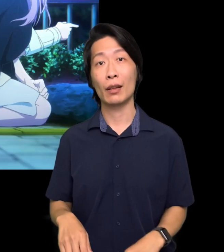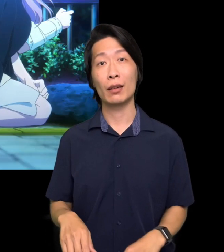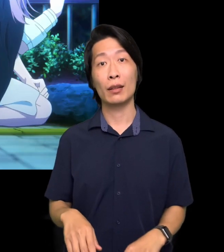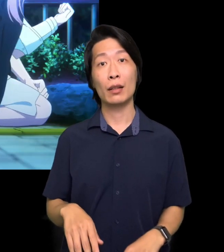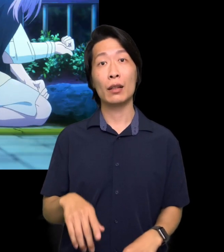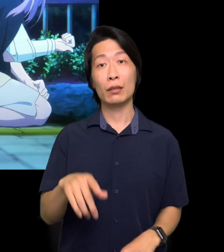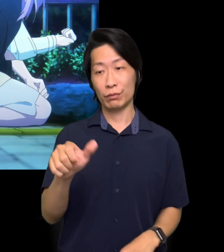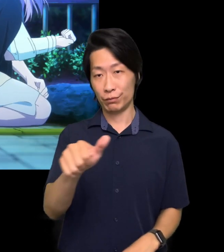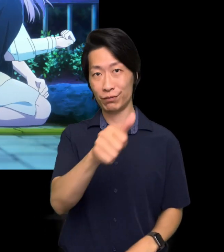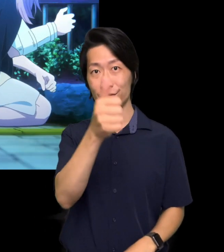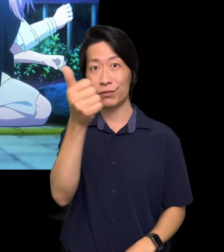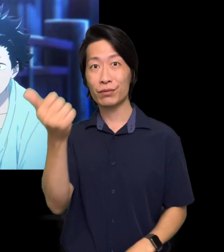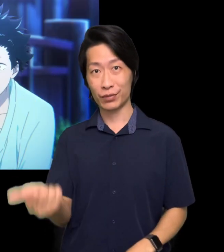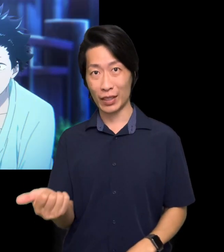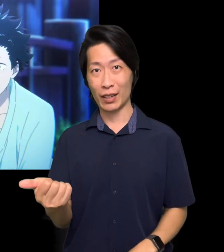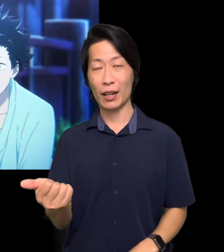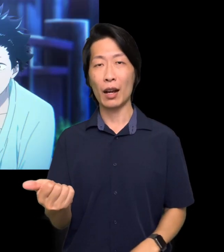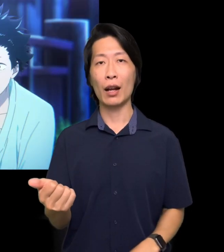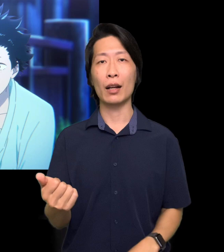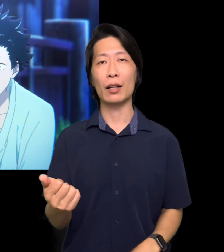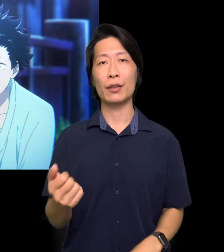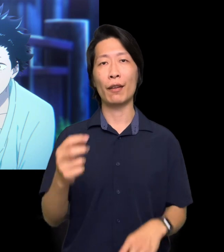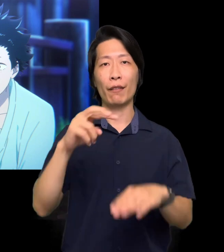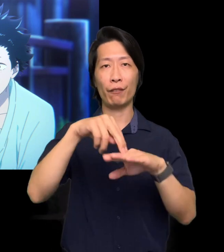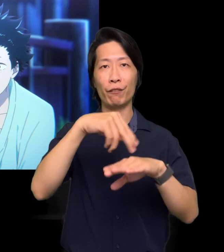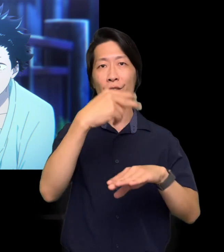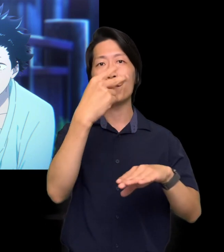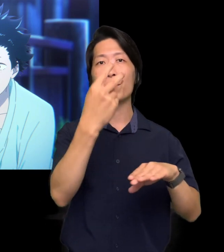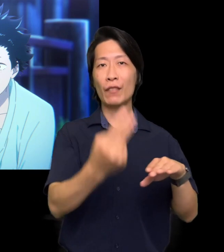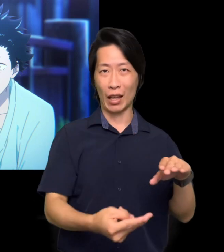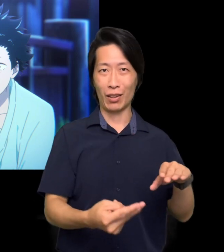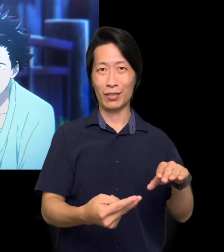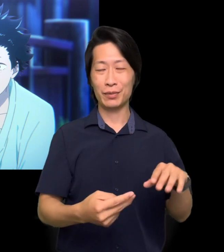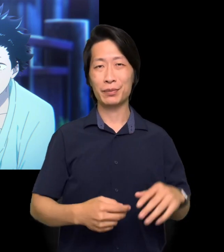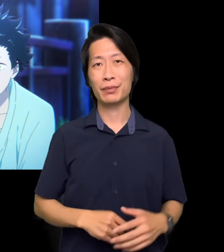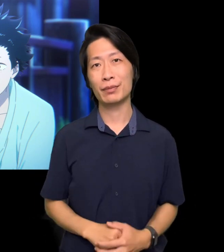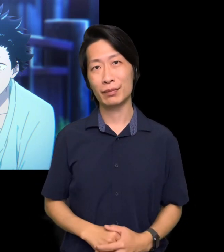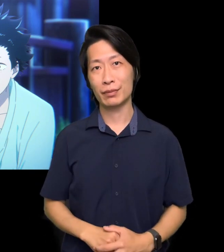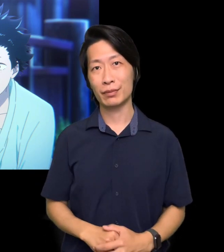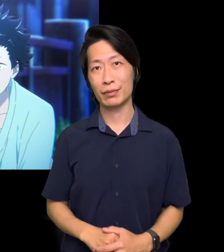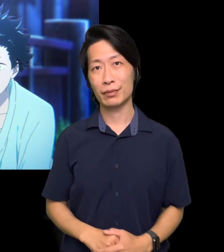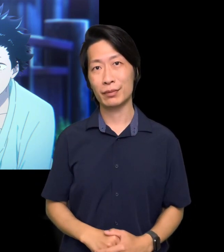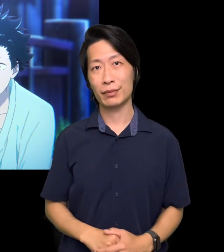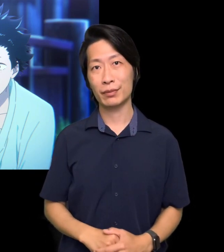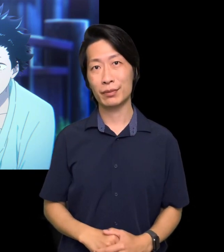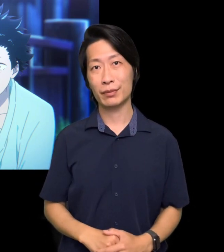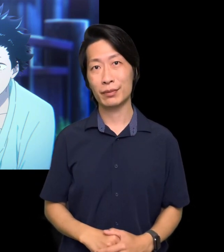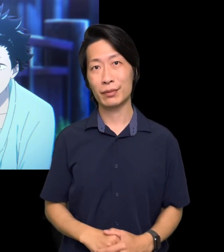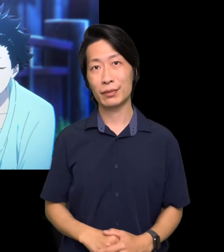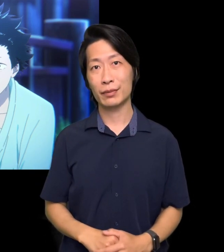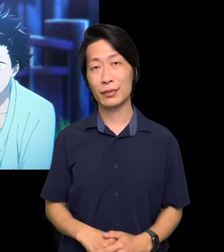or I didn't change. That is to fall. That's the ASL for fall.